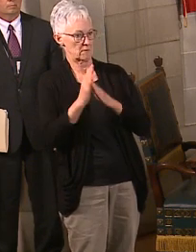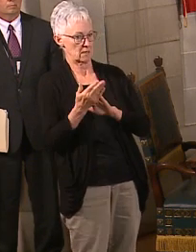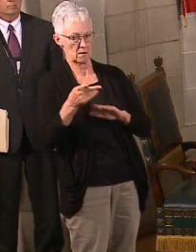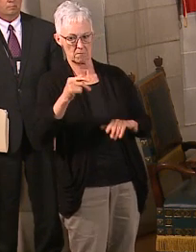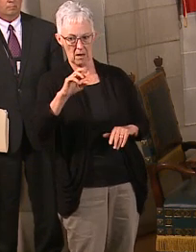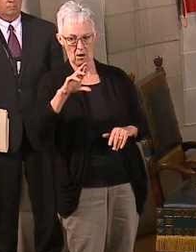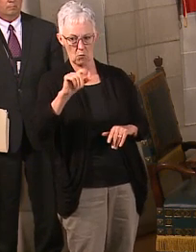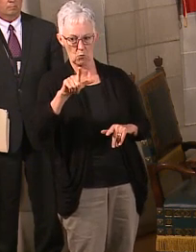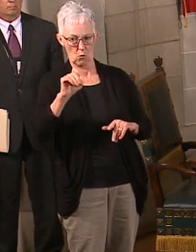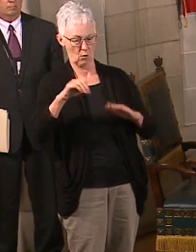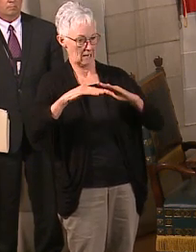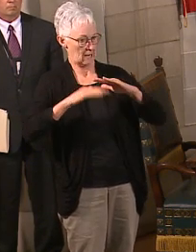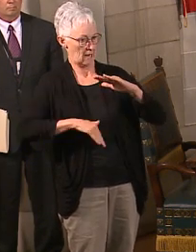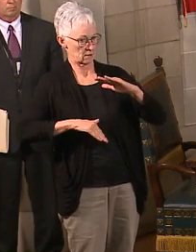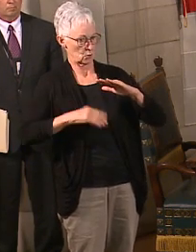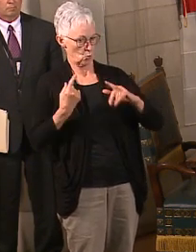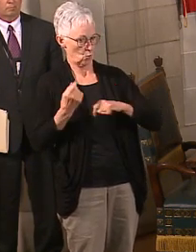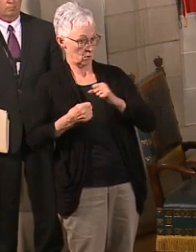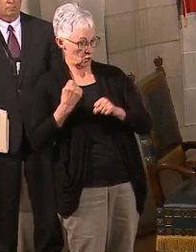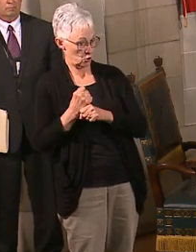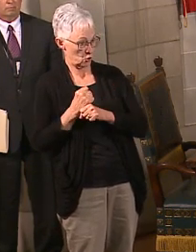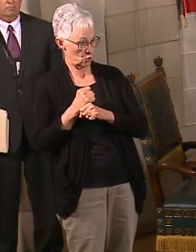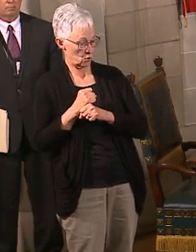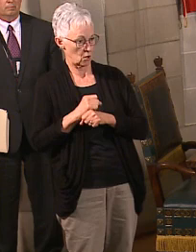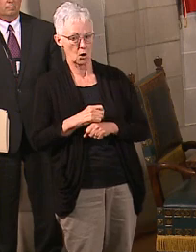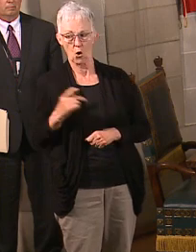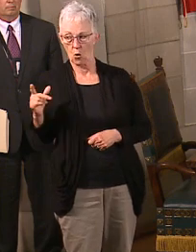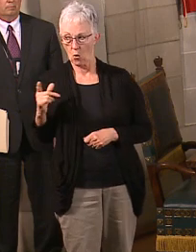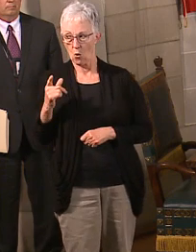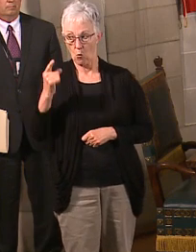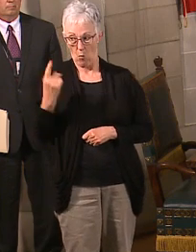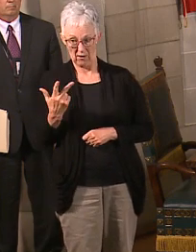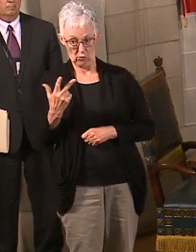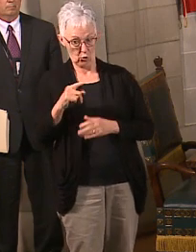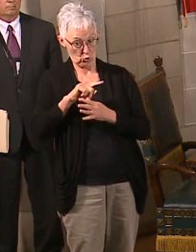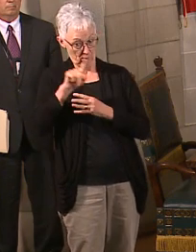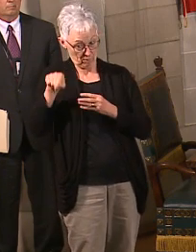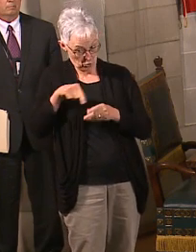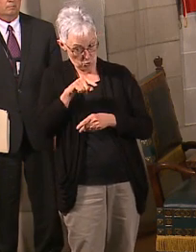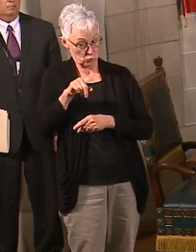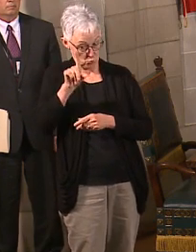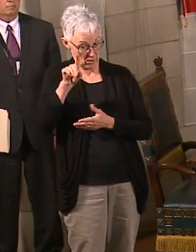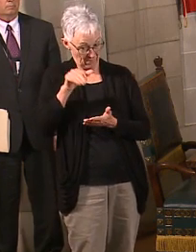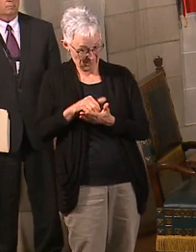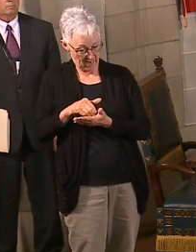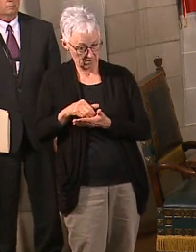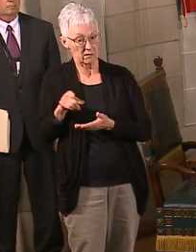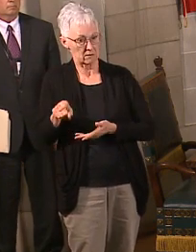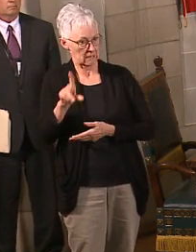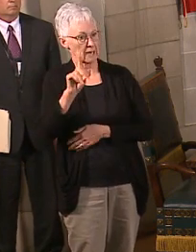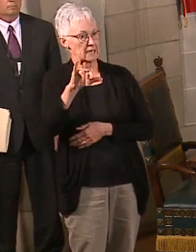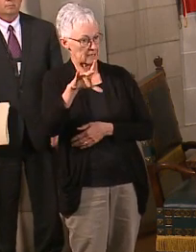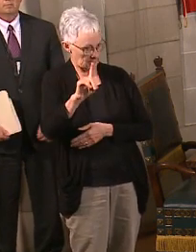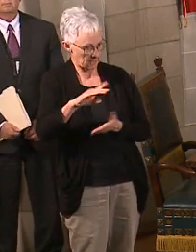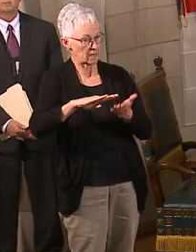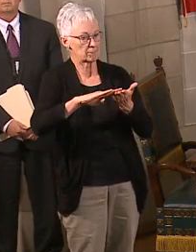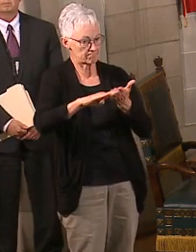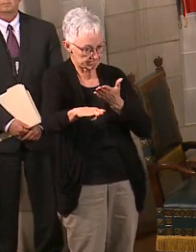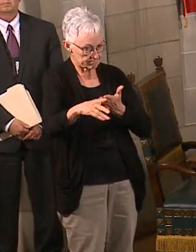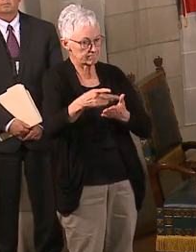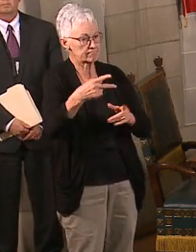year. Over a third of them have been paroled at one time, violated their parole, and that's why they're back in our correction